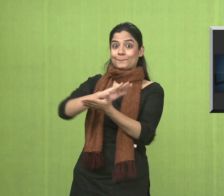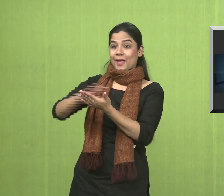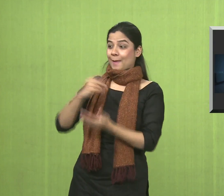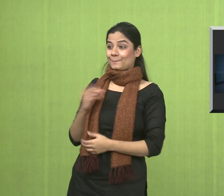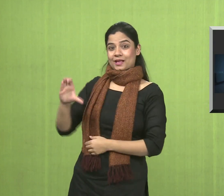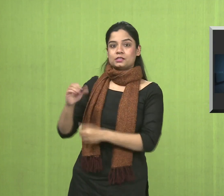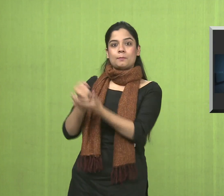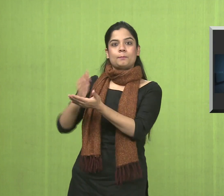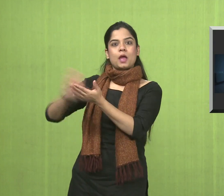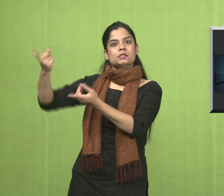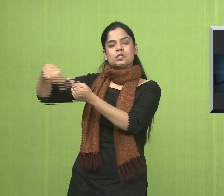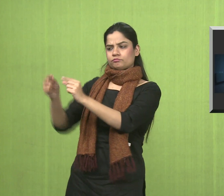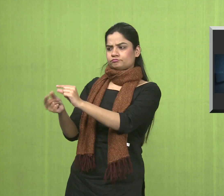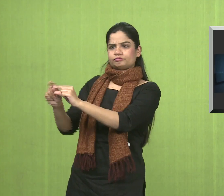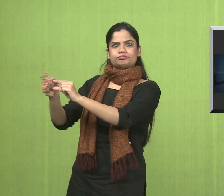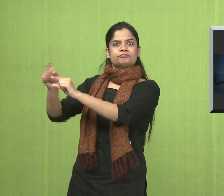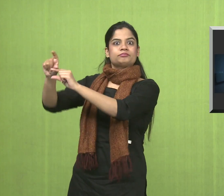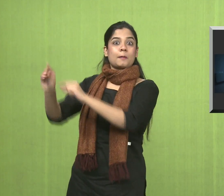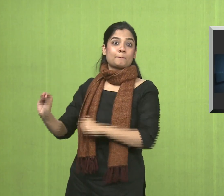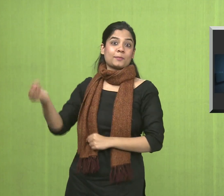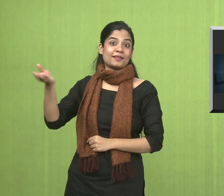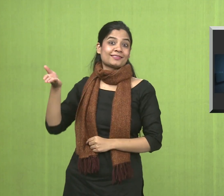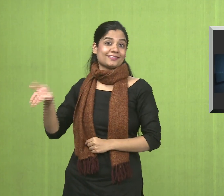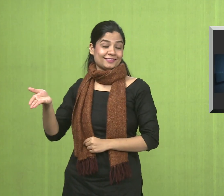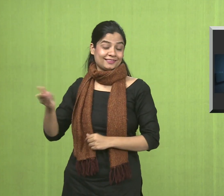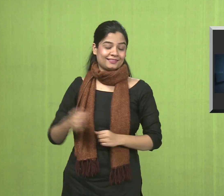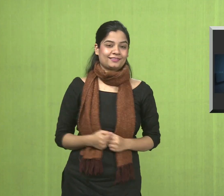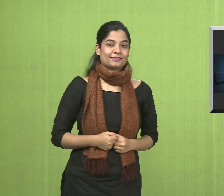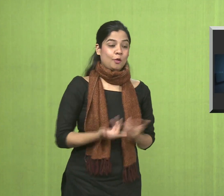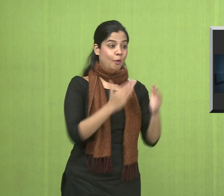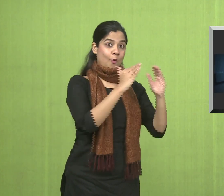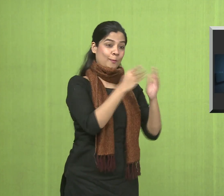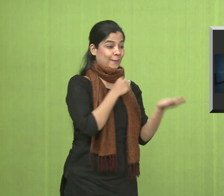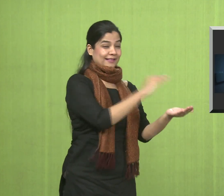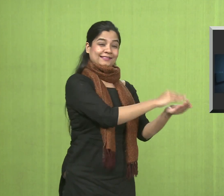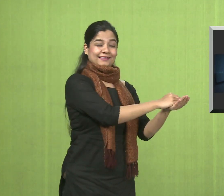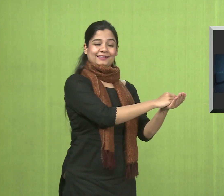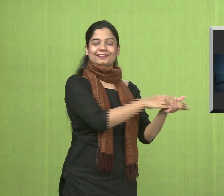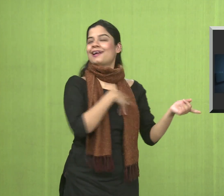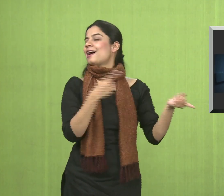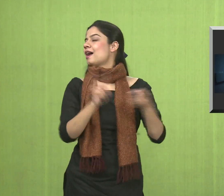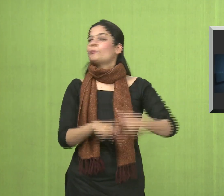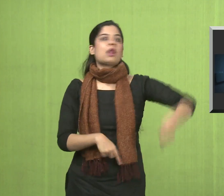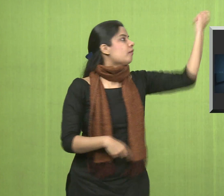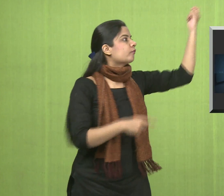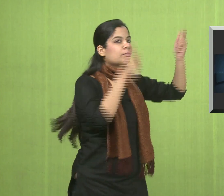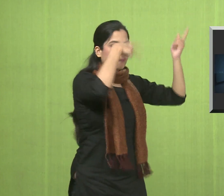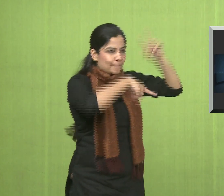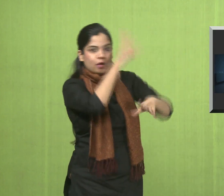Whereas when you're putting the money in the bank is adding interest to it. So it's better. At the home, sometimes it can